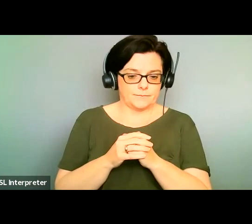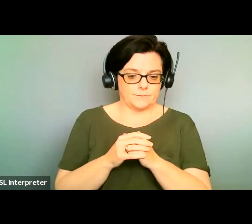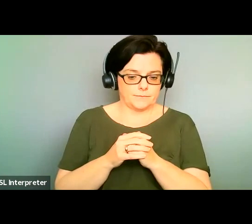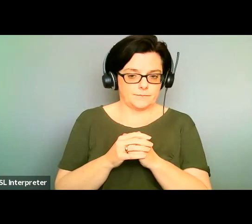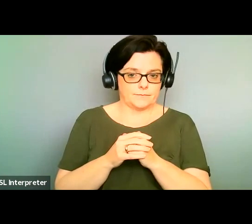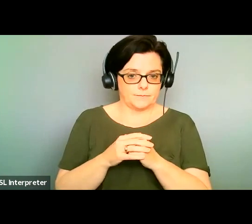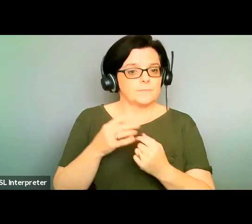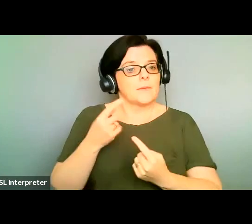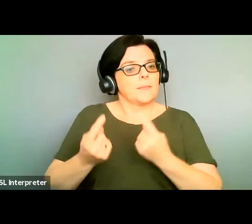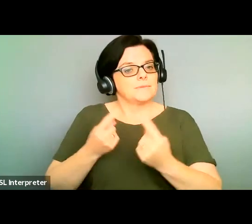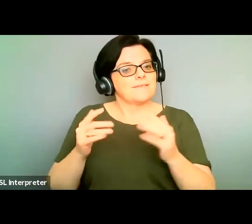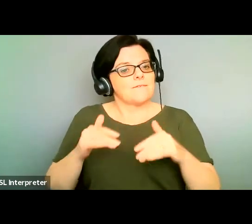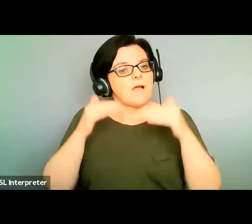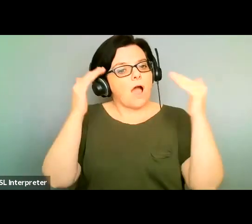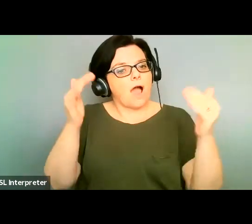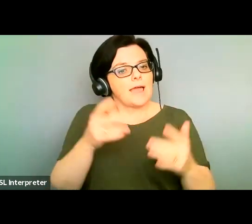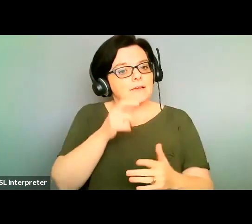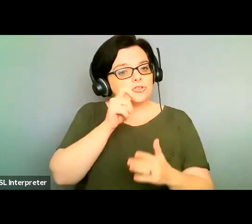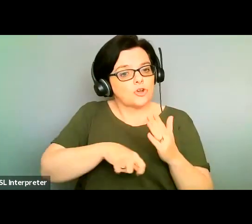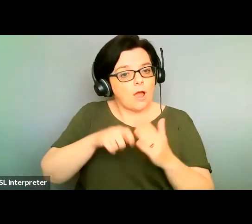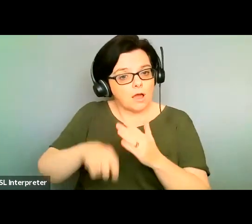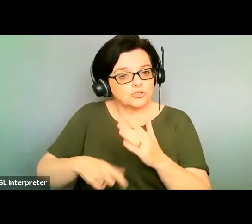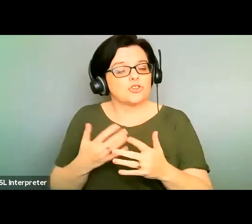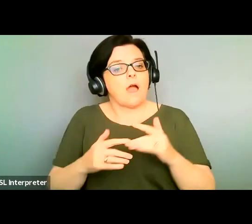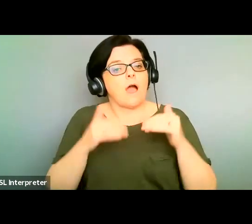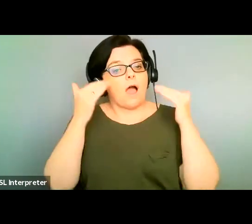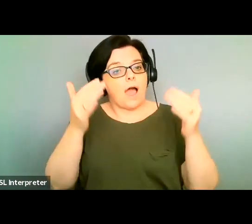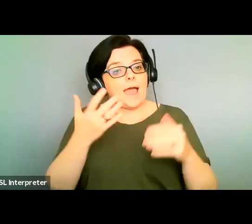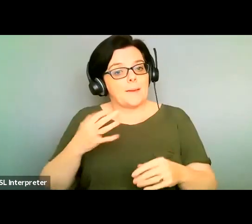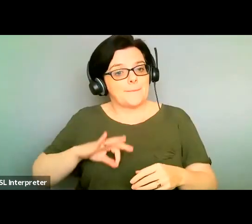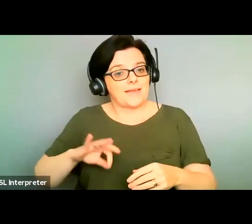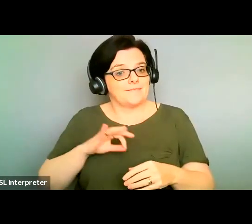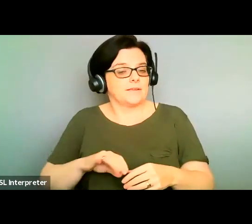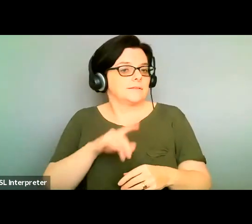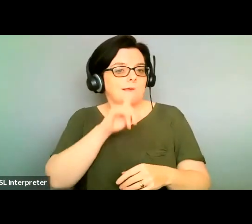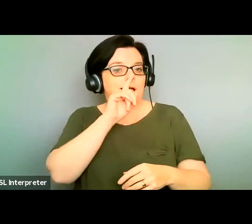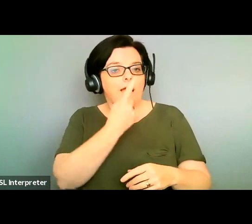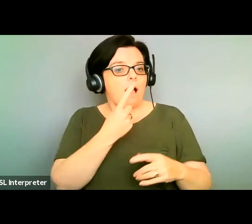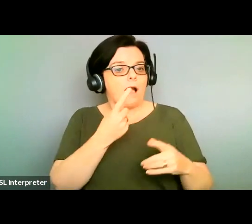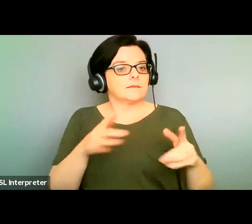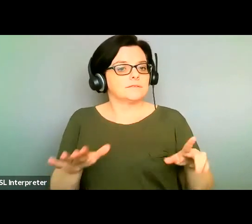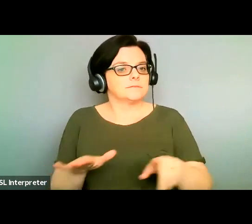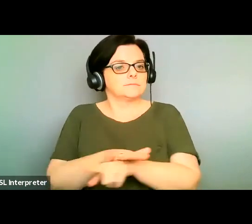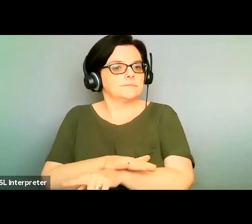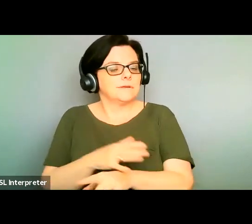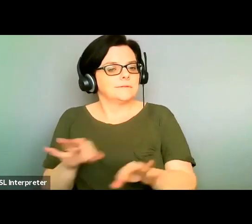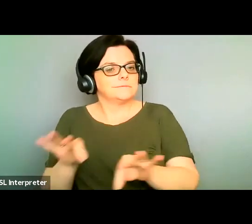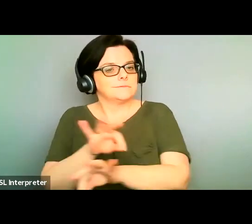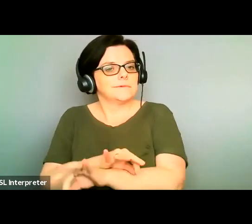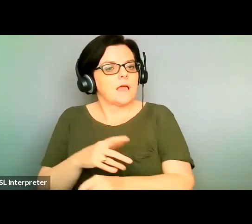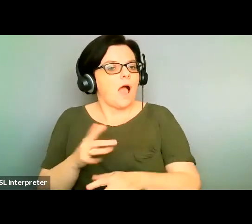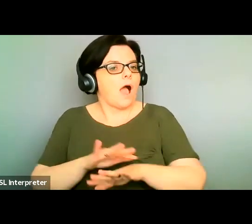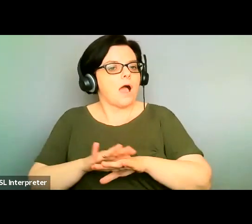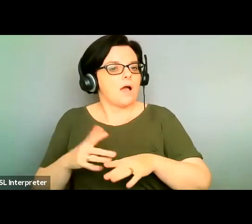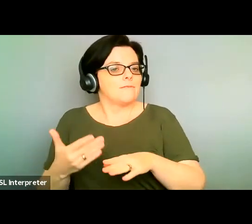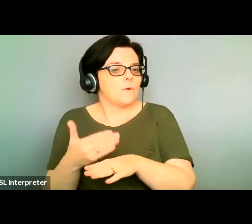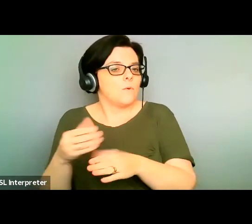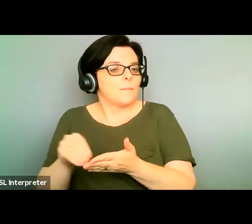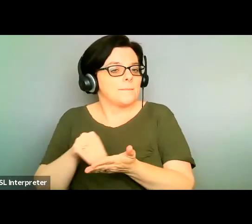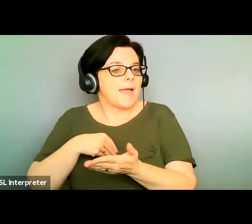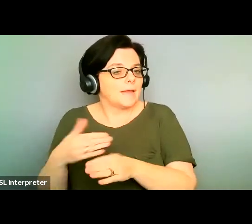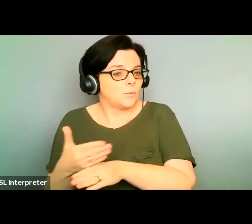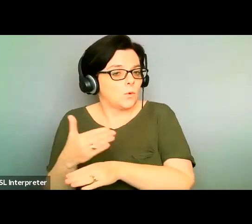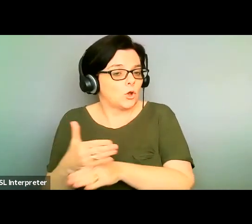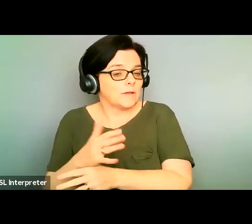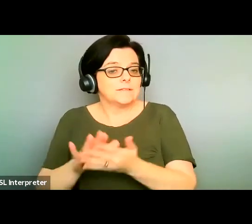and therefore charges, don't have the opportunity to offset these with paid work. So that means they're unfairly discriminated, and